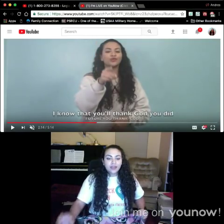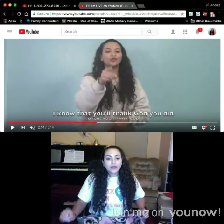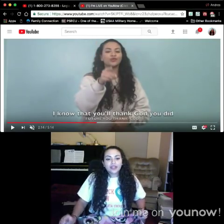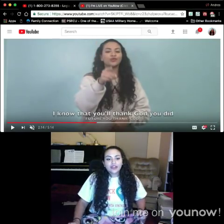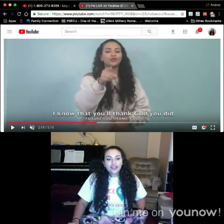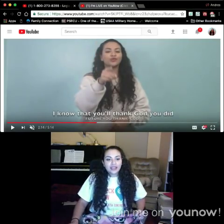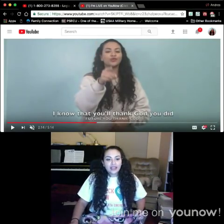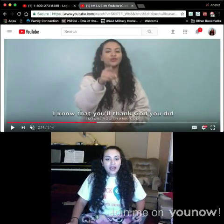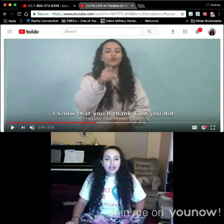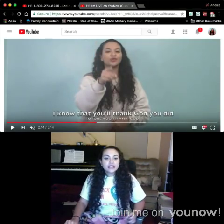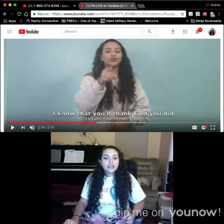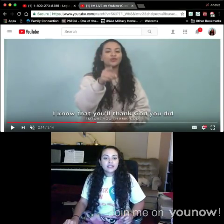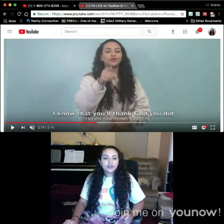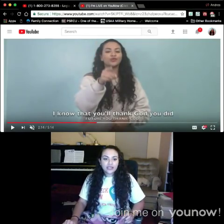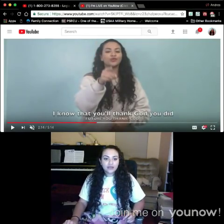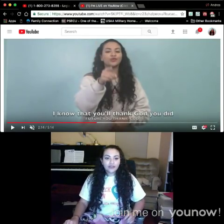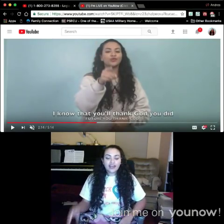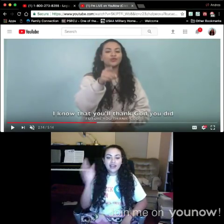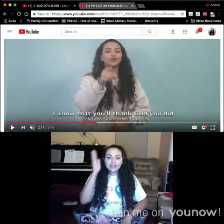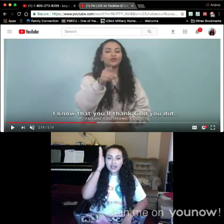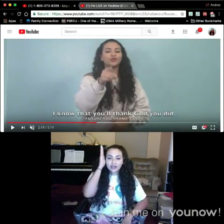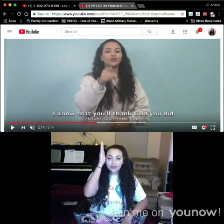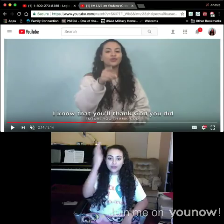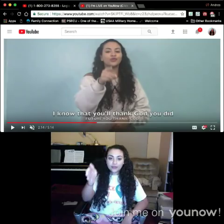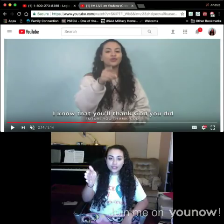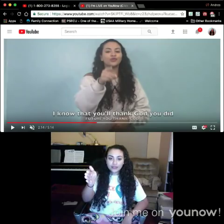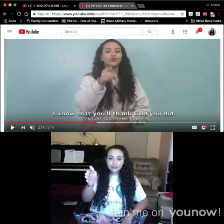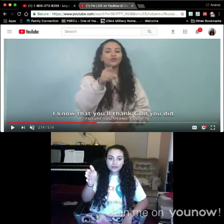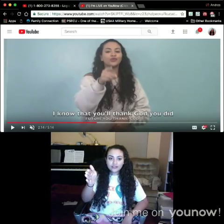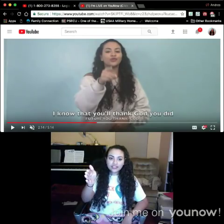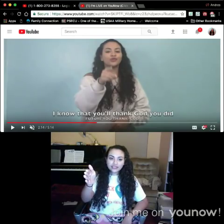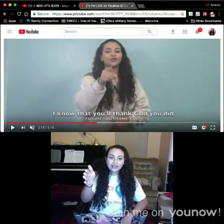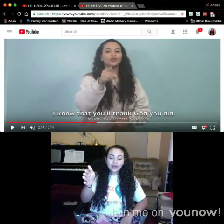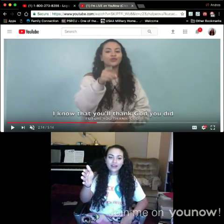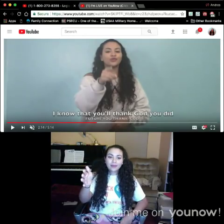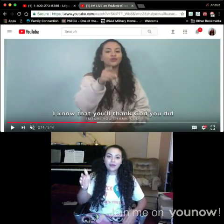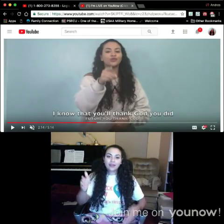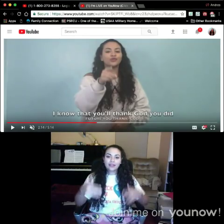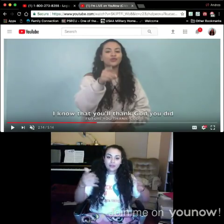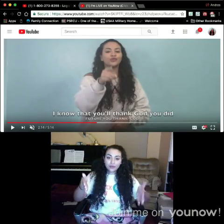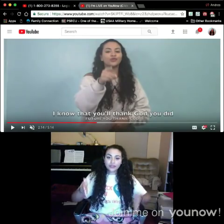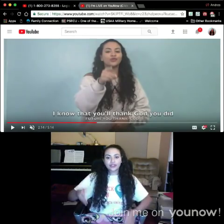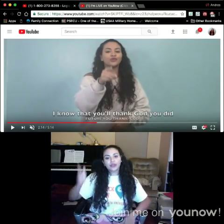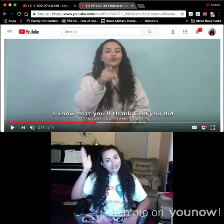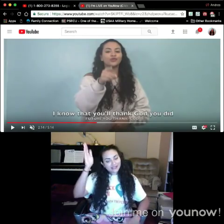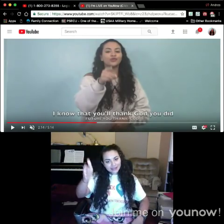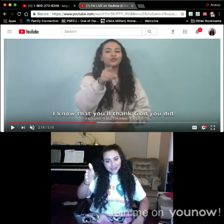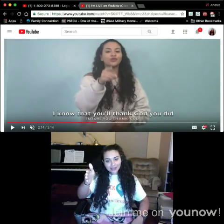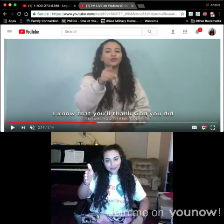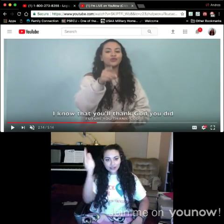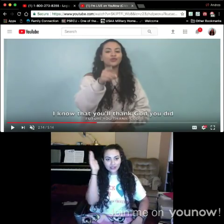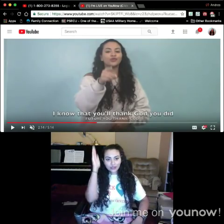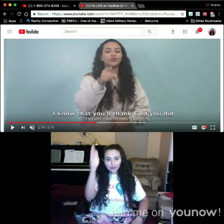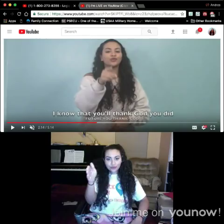I know that you'll thank God you did. For that, I signed future, because she's talking about like the future. So you have to set the